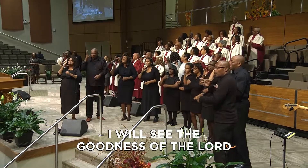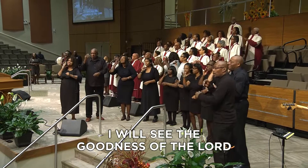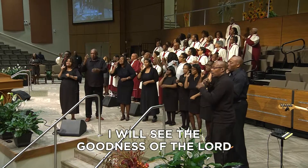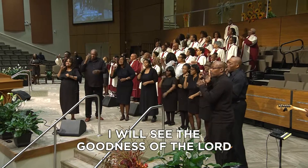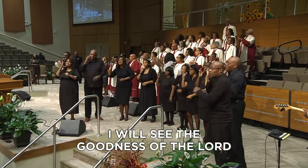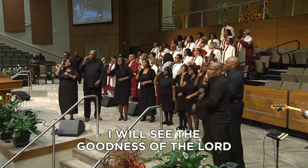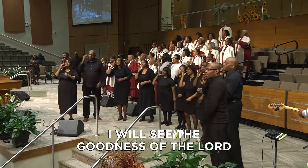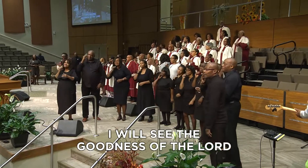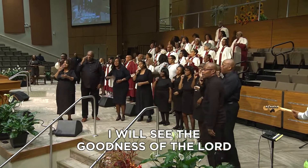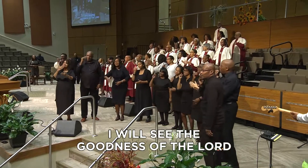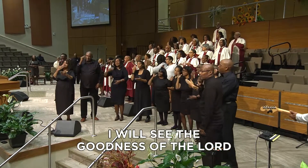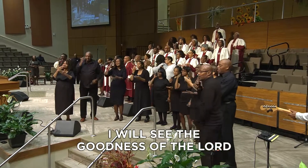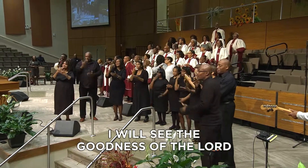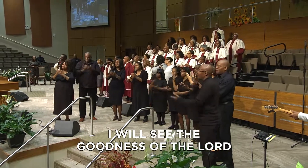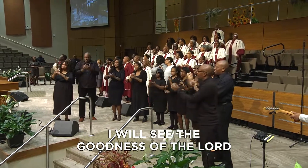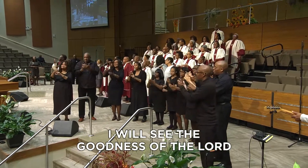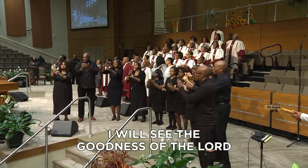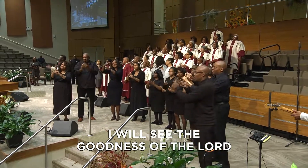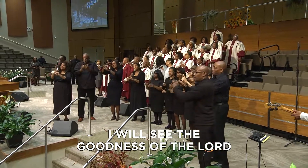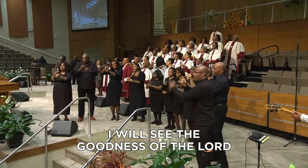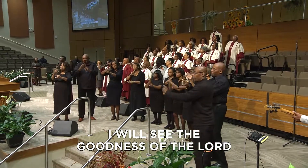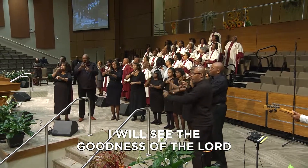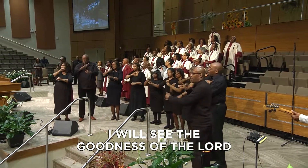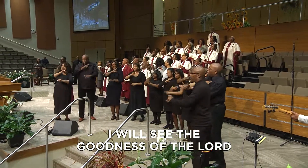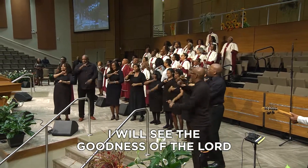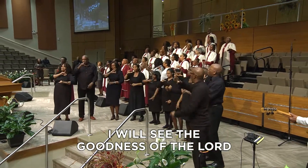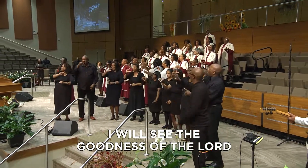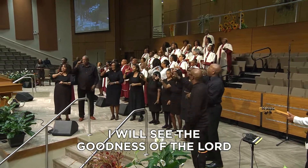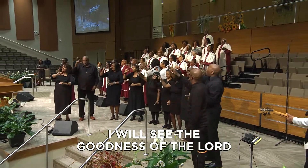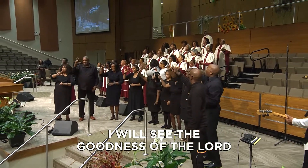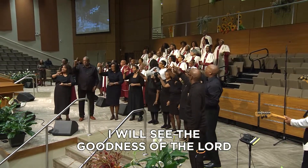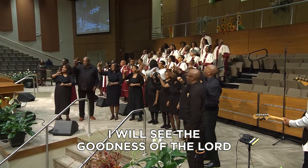will see the goodness of the